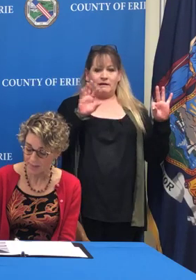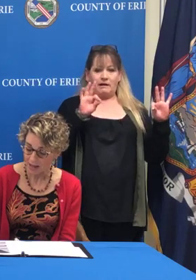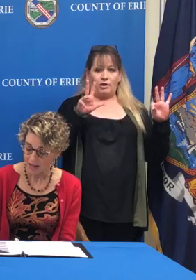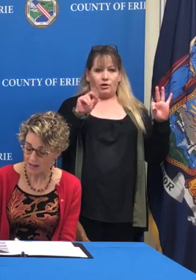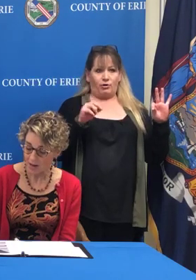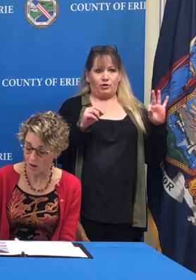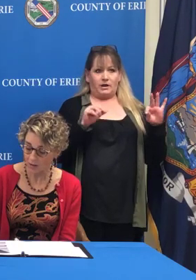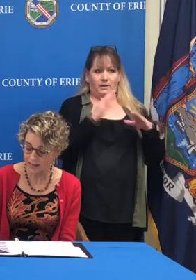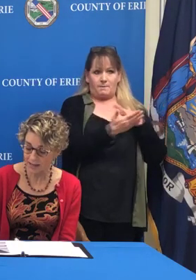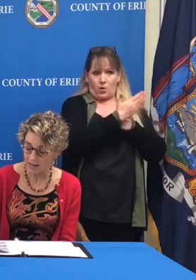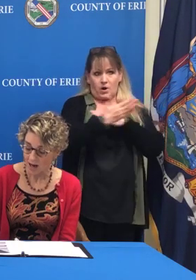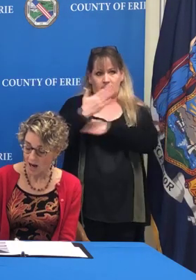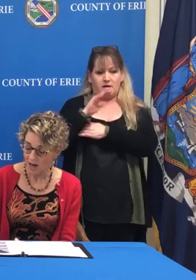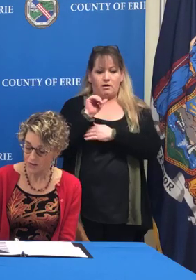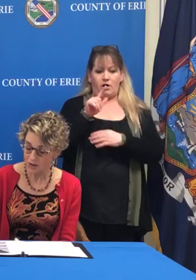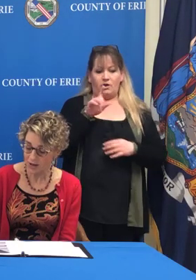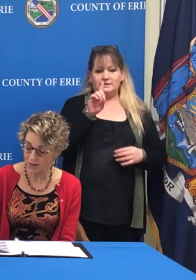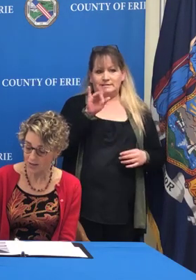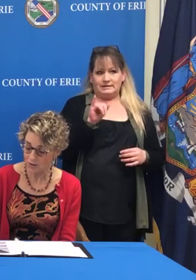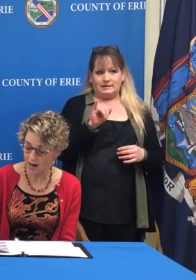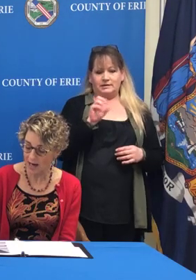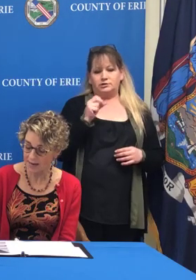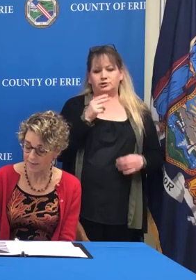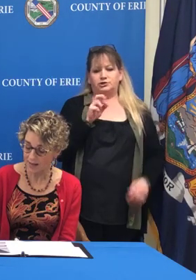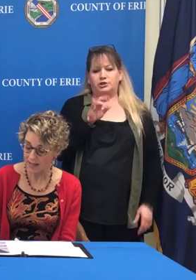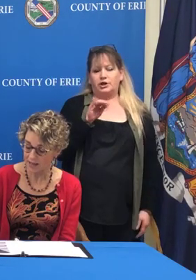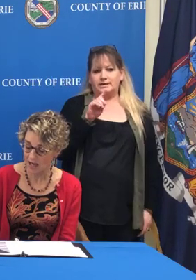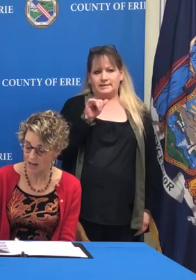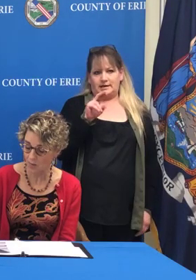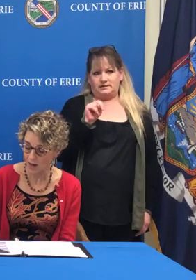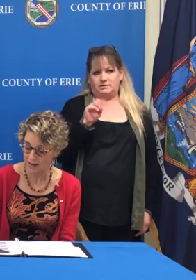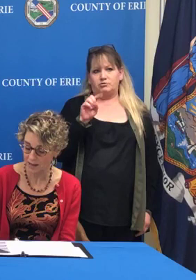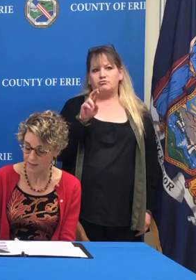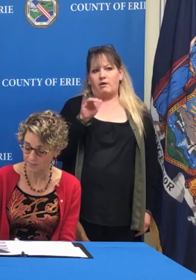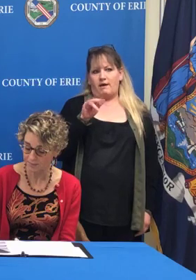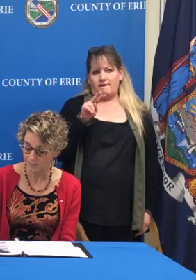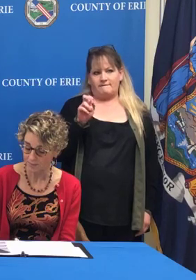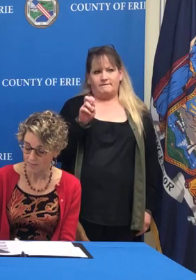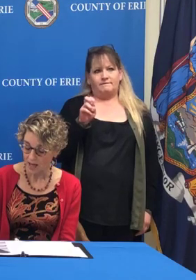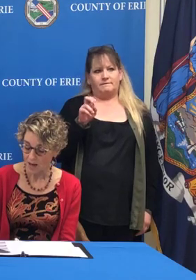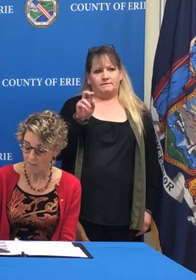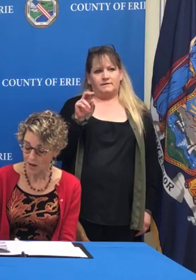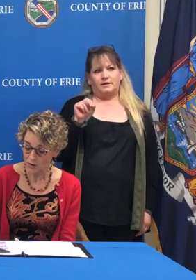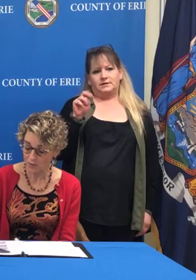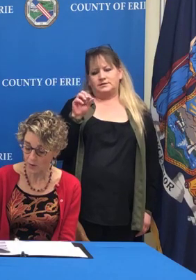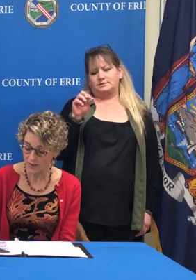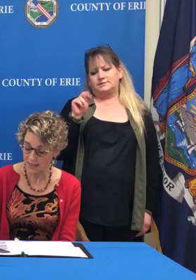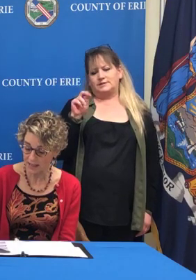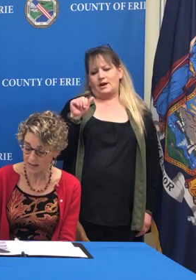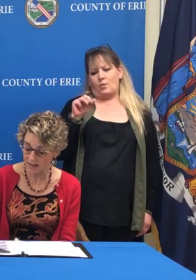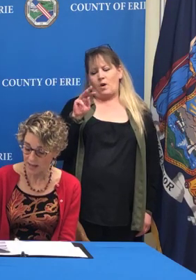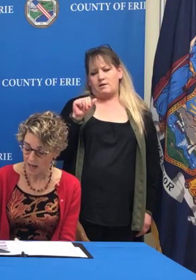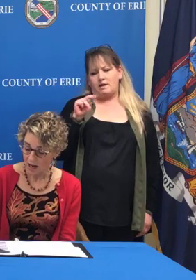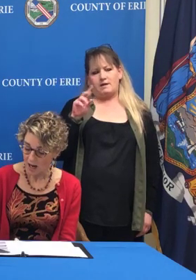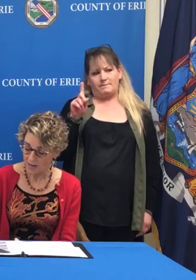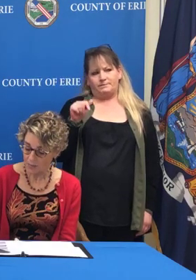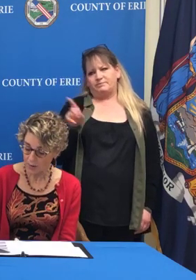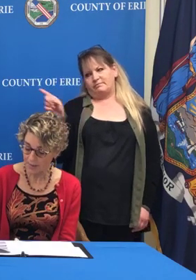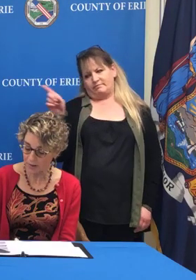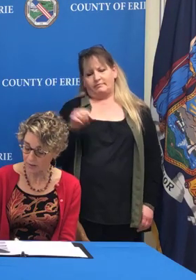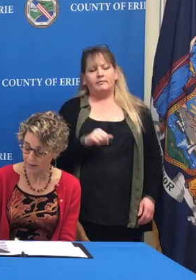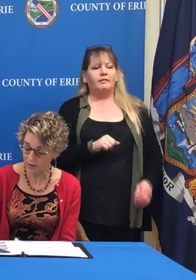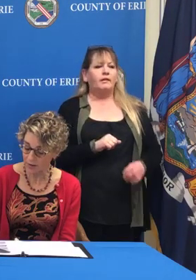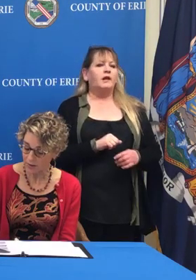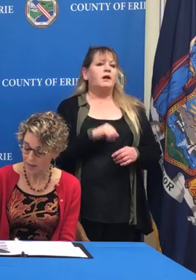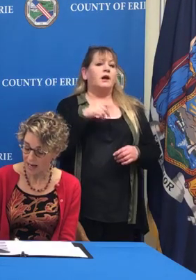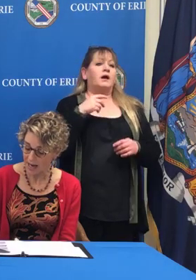a.m., the Aldi on Sheridan Drive in Tonawanda. March 14th, the